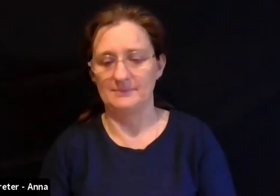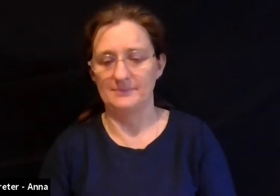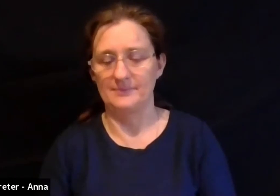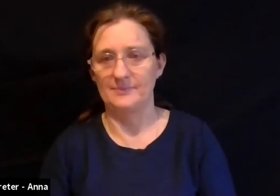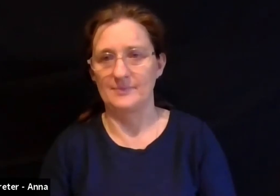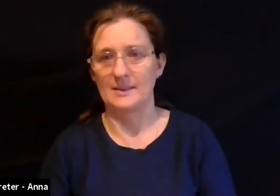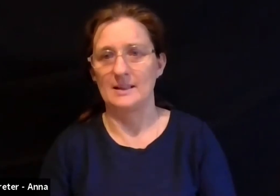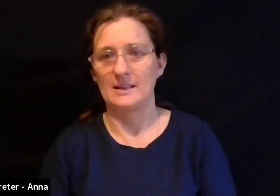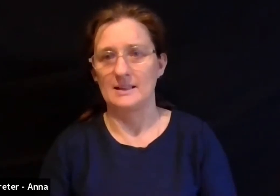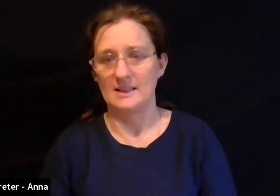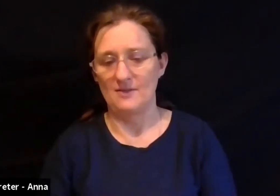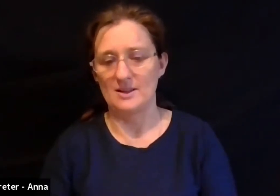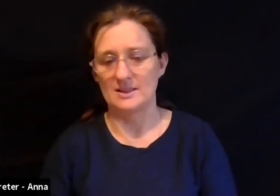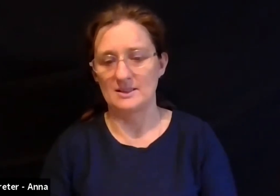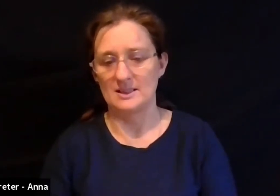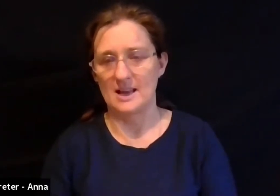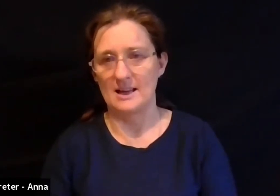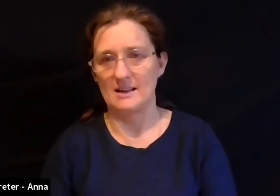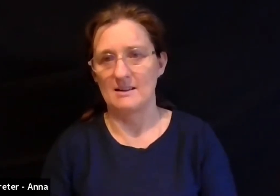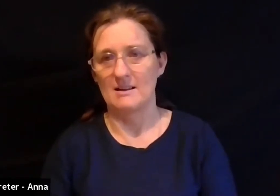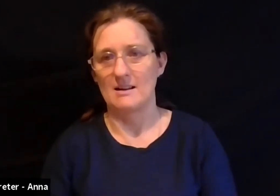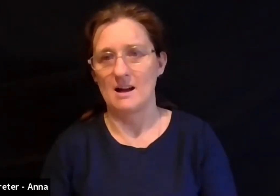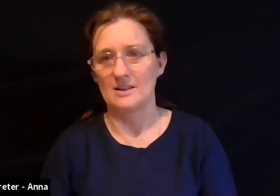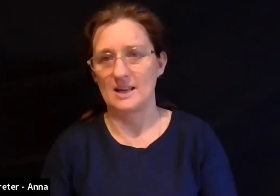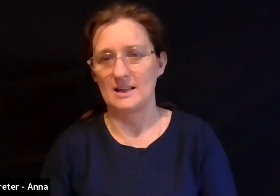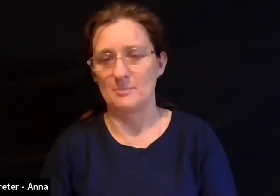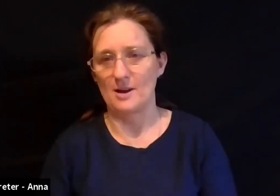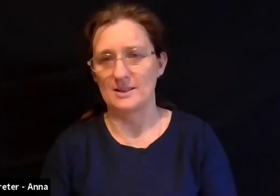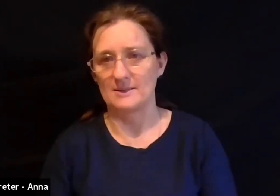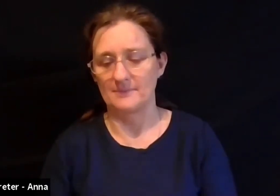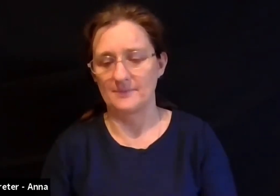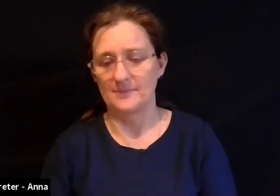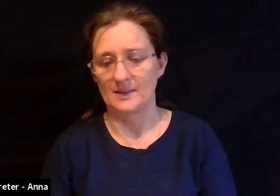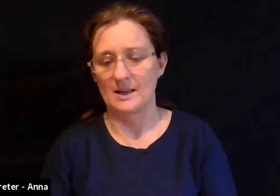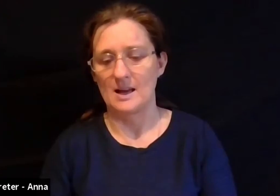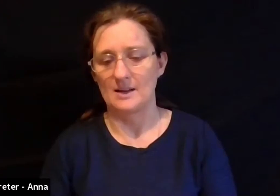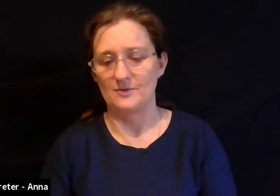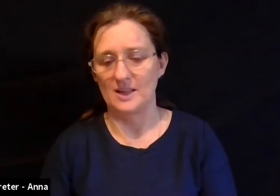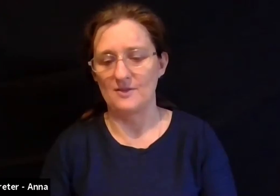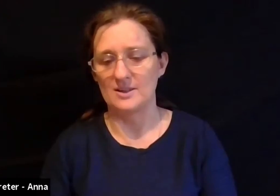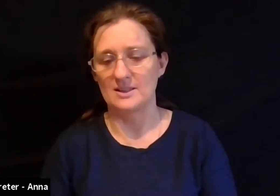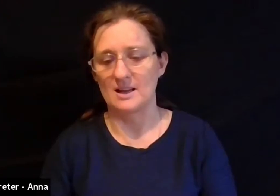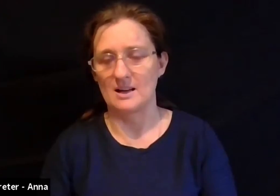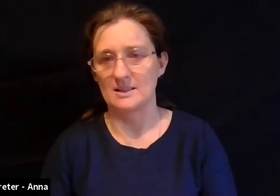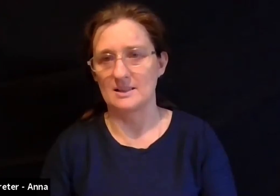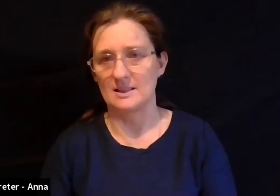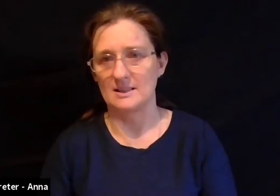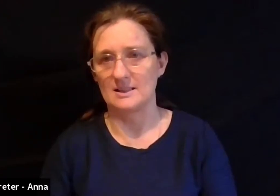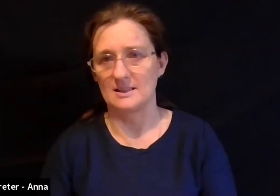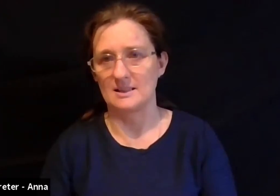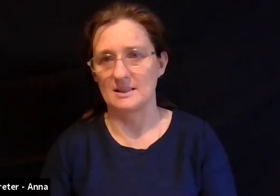heaven. Give us today our daily bread. Forgive us